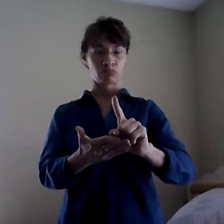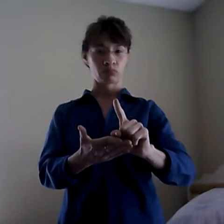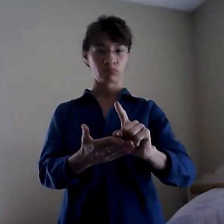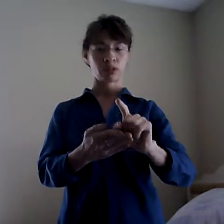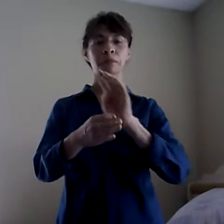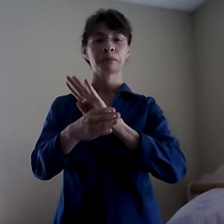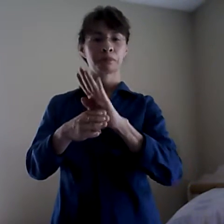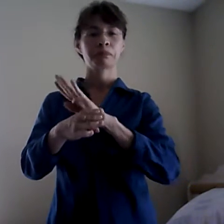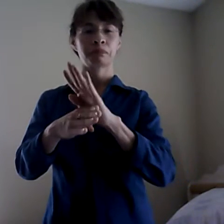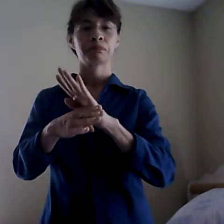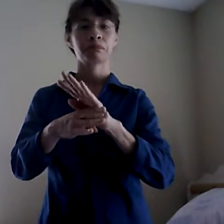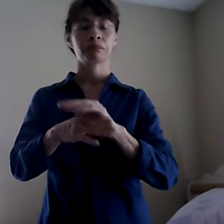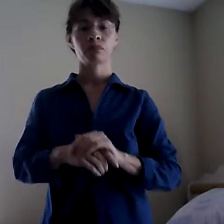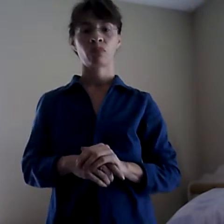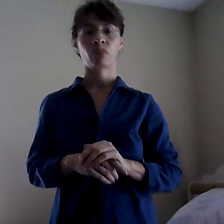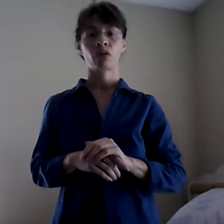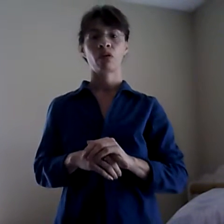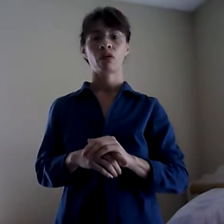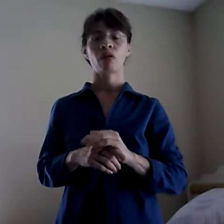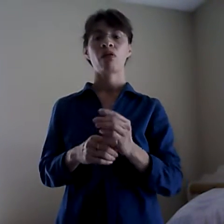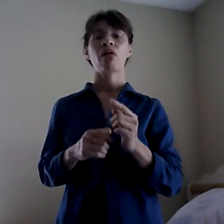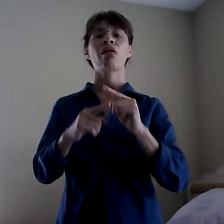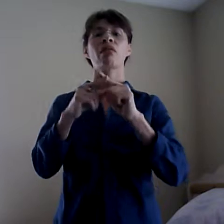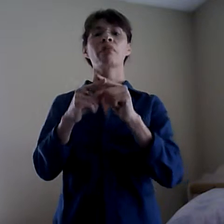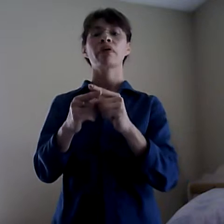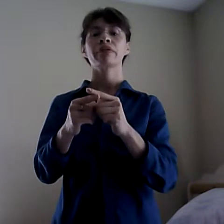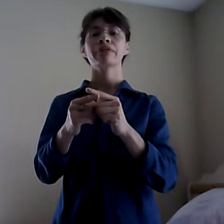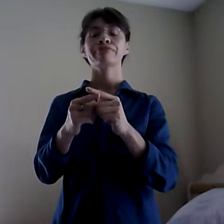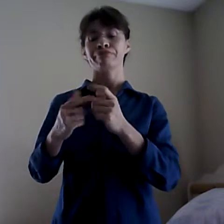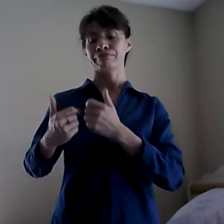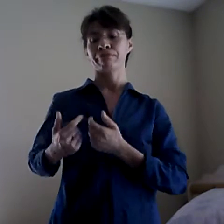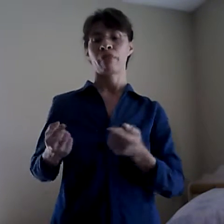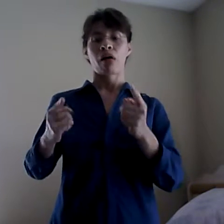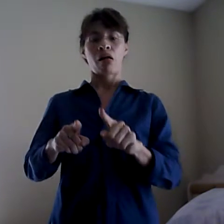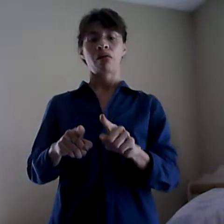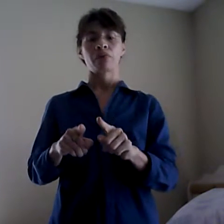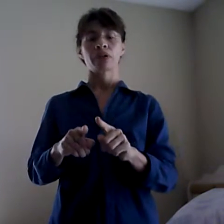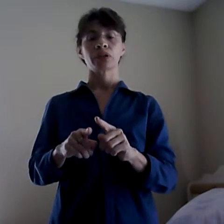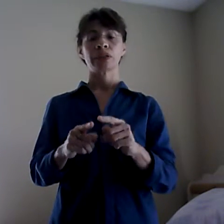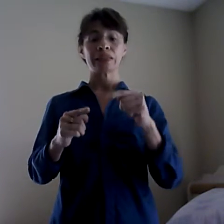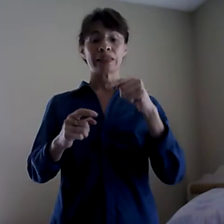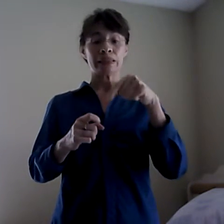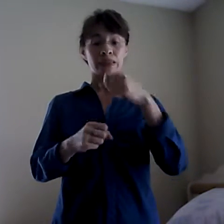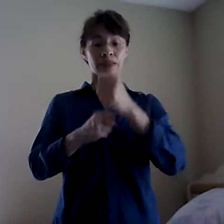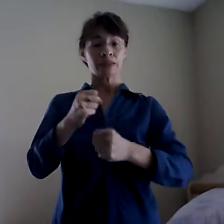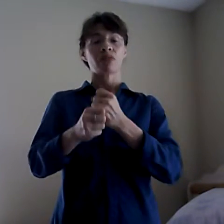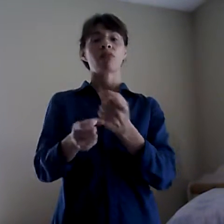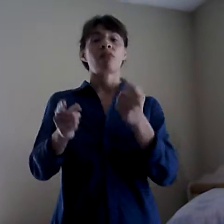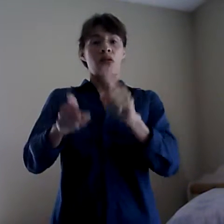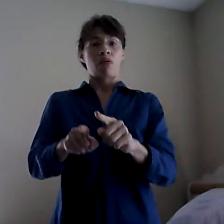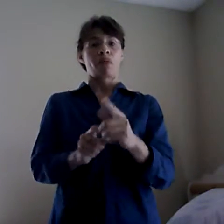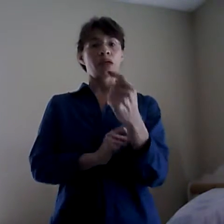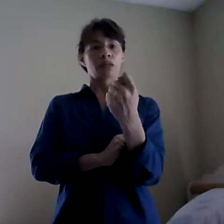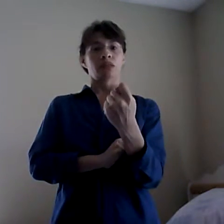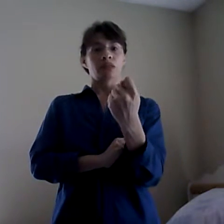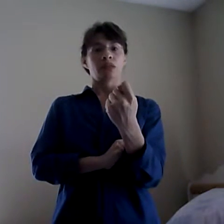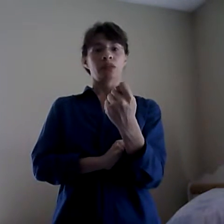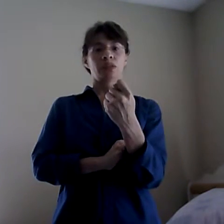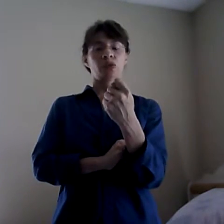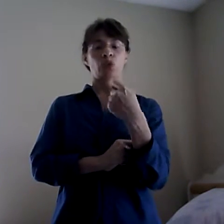Depends on when Valentine's Day falls on. This year it fell on a Tuesday, so we're really busy Monday and Tuesday. Hopefully next year